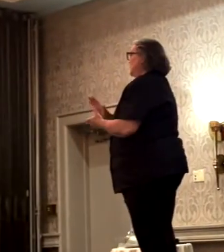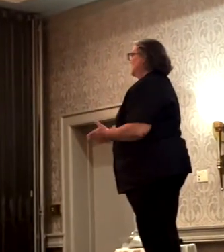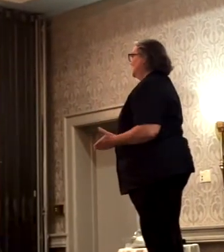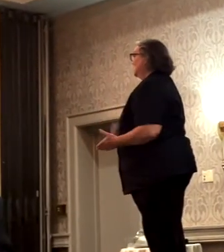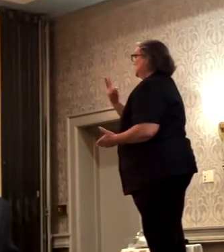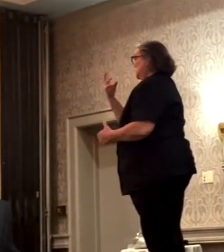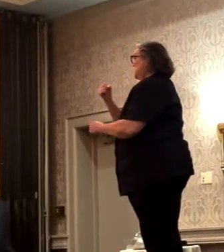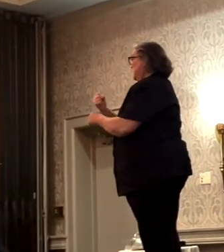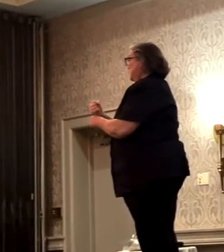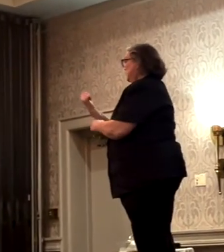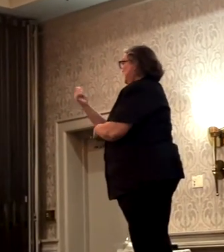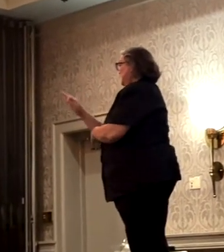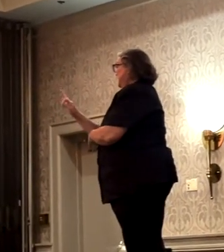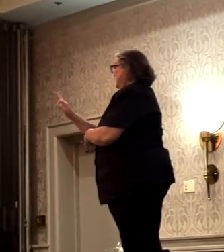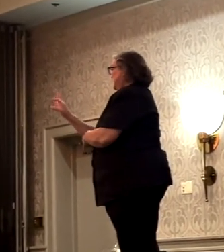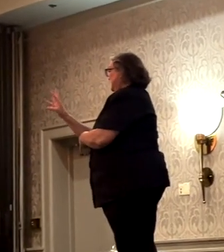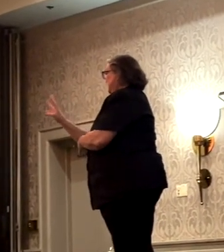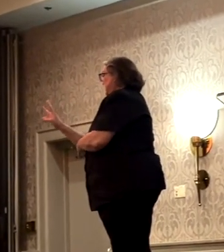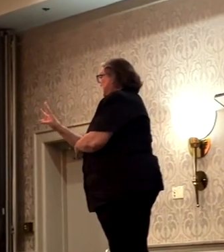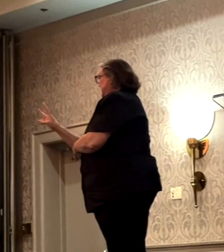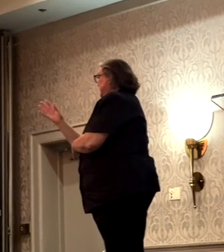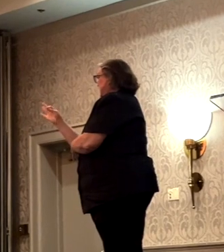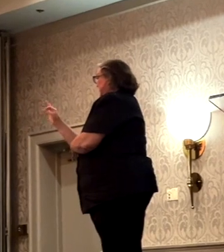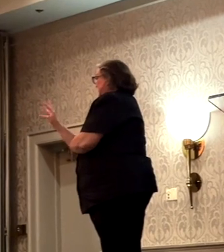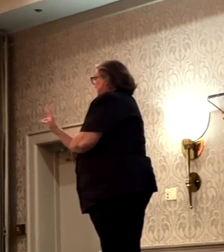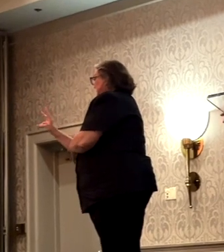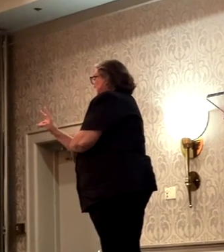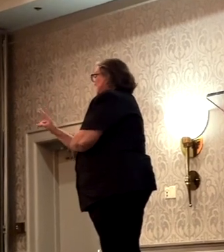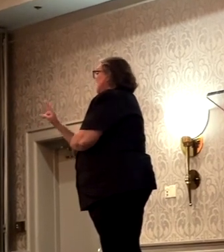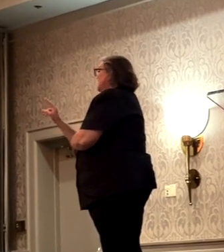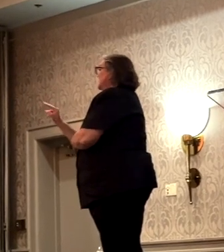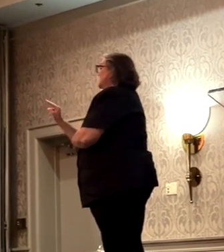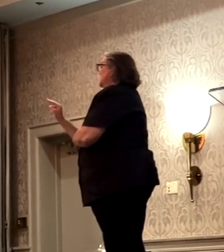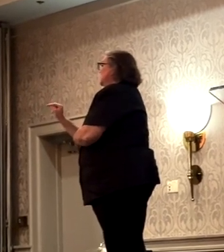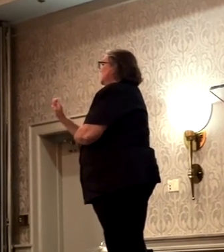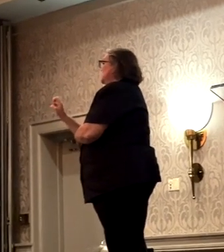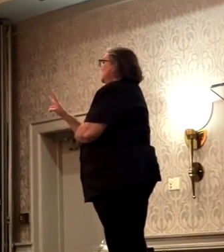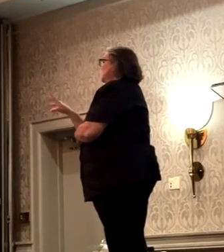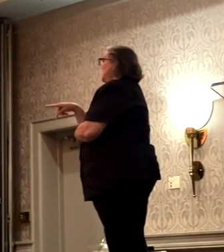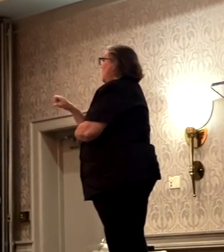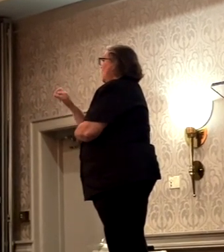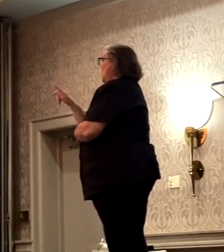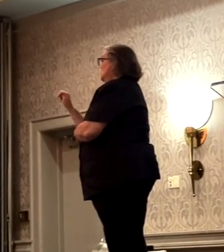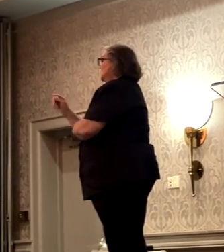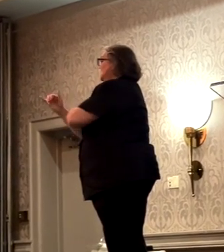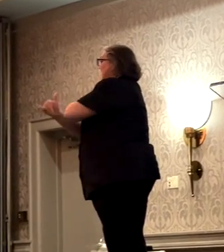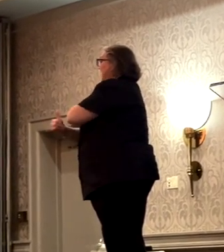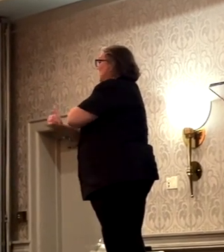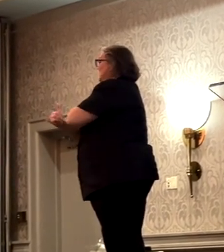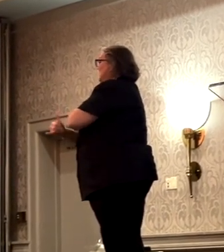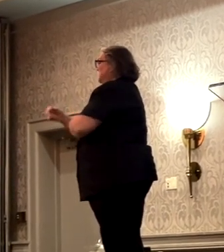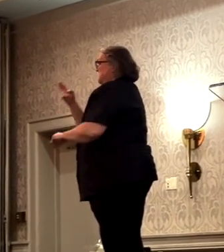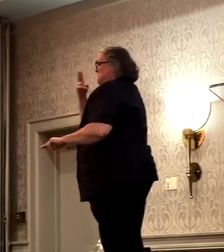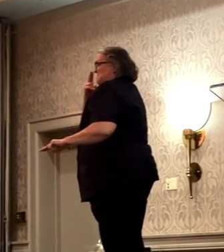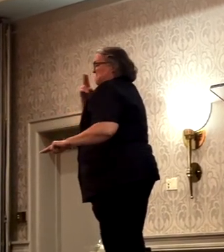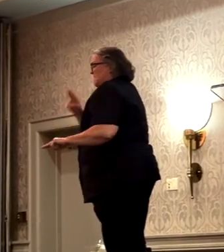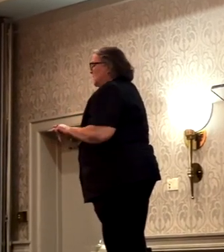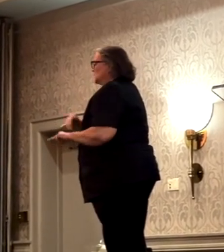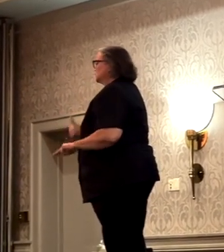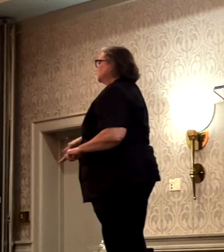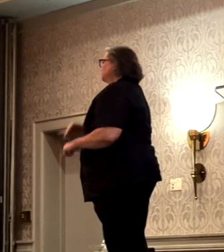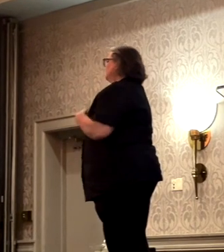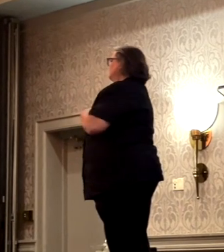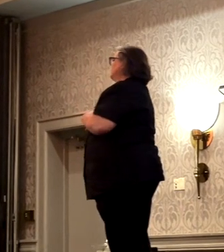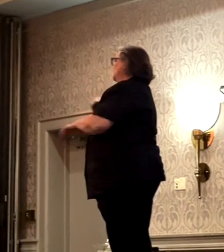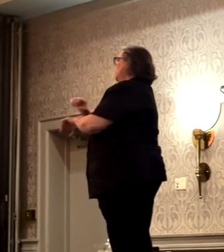in 1996 and 1997 in Newport County. And it was so much fun. I really enjoyed